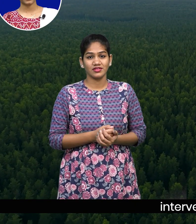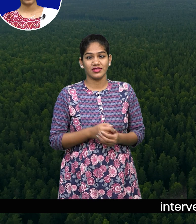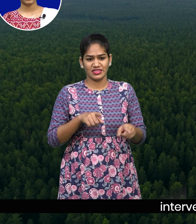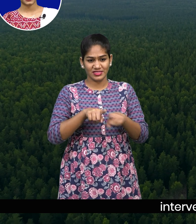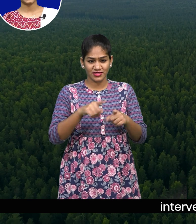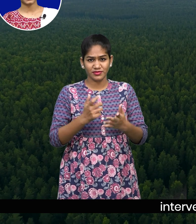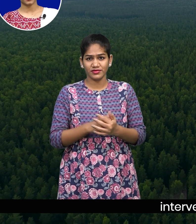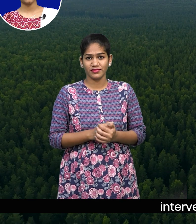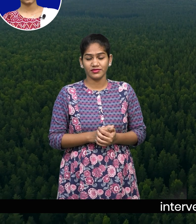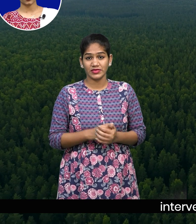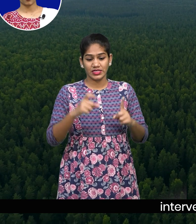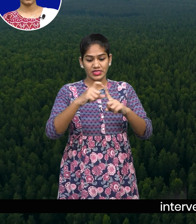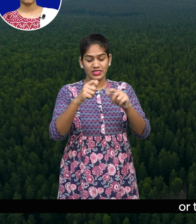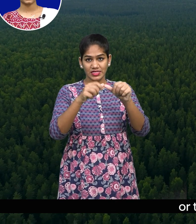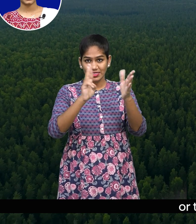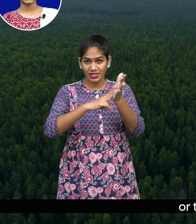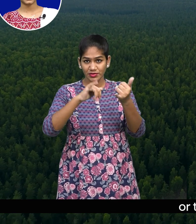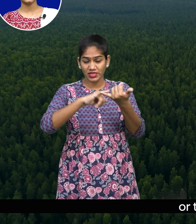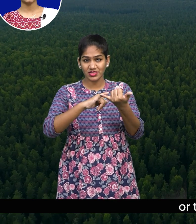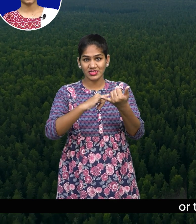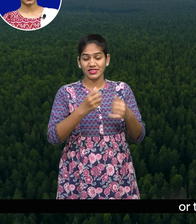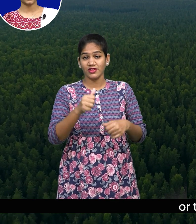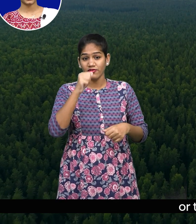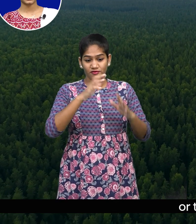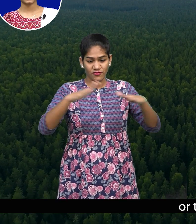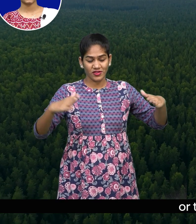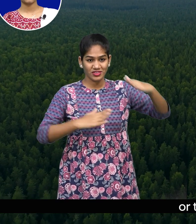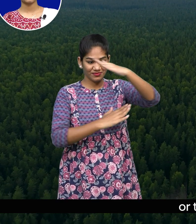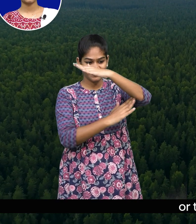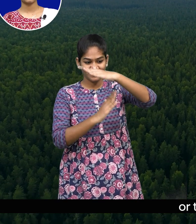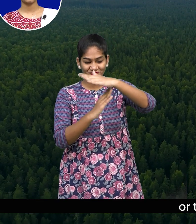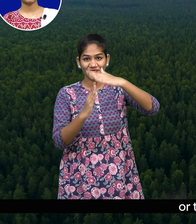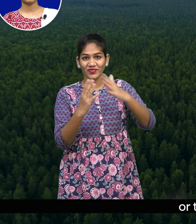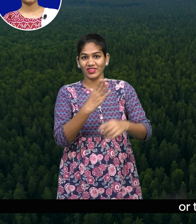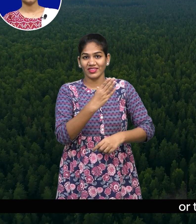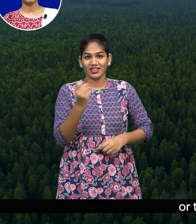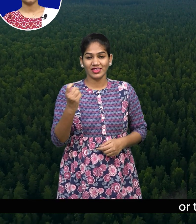like dams or tiger reserves.